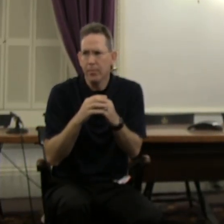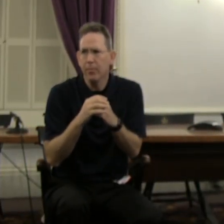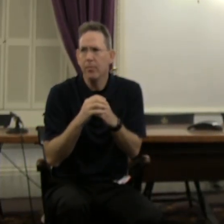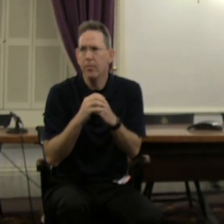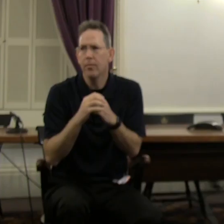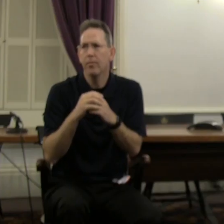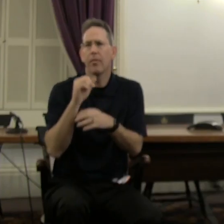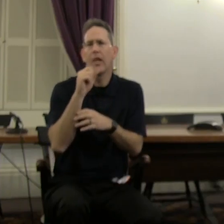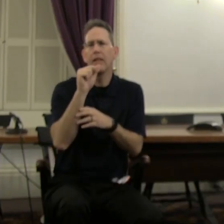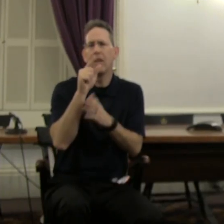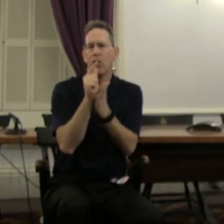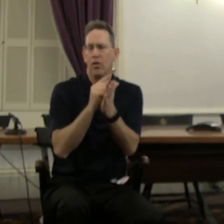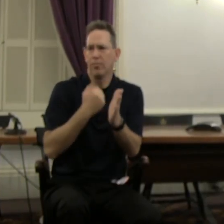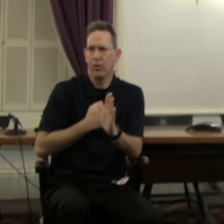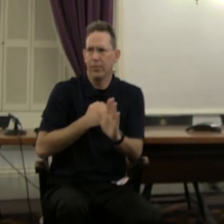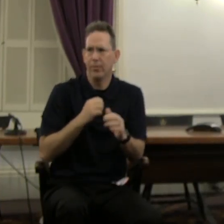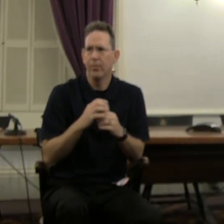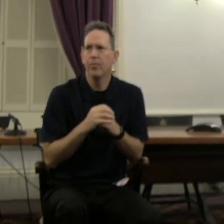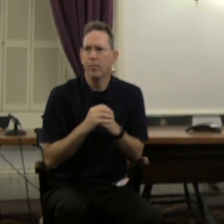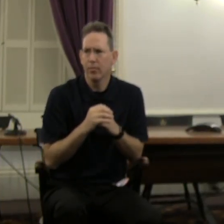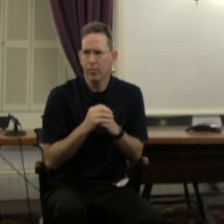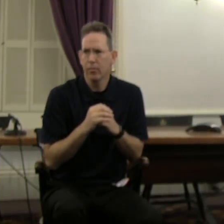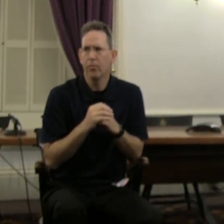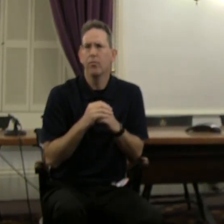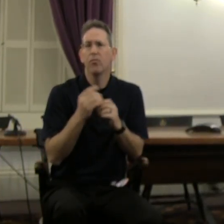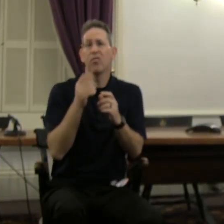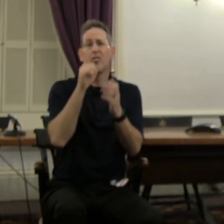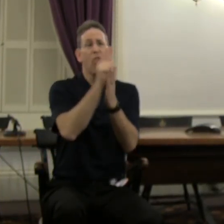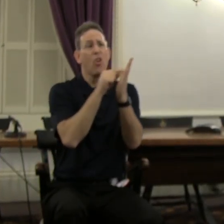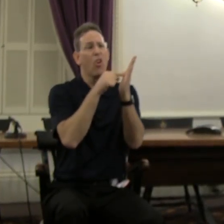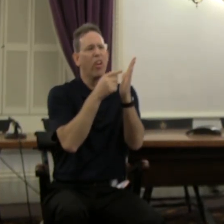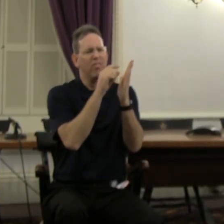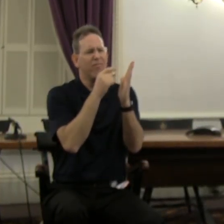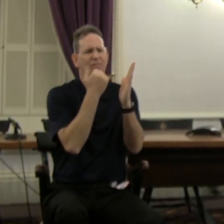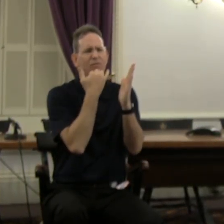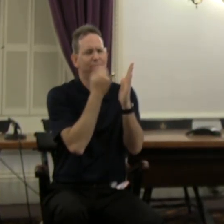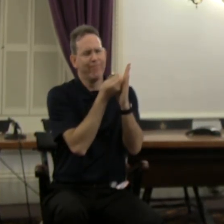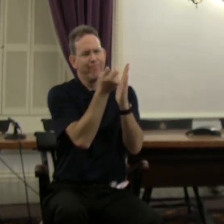nominees who get lifetime appointments who will support the ADA. And he's